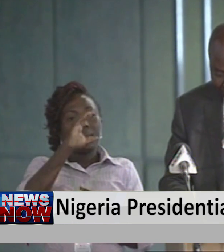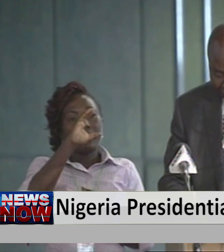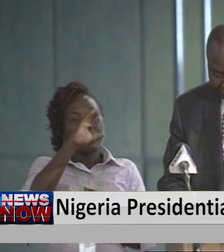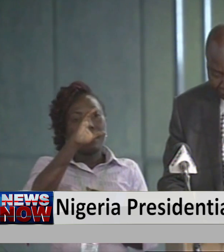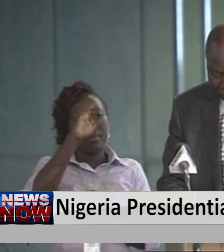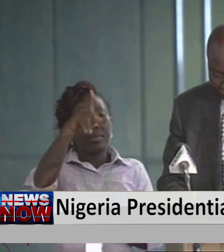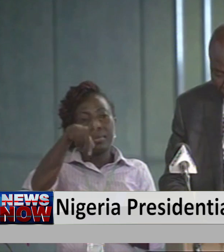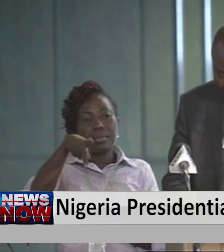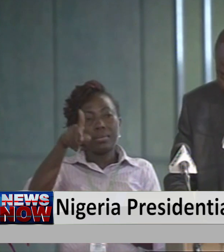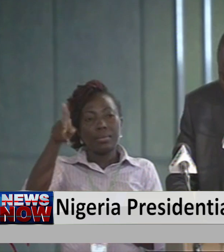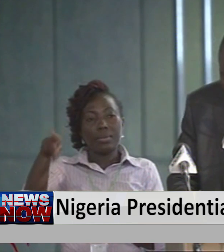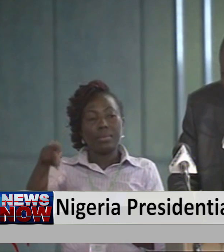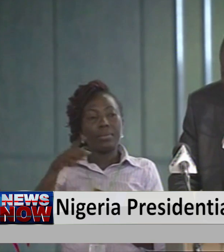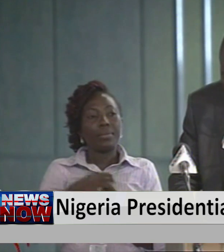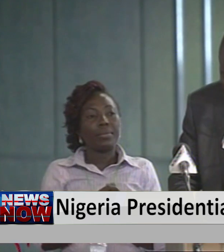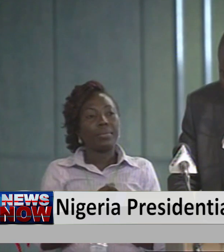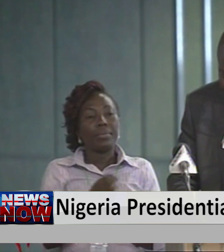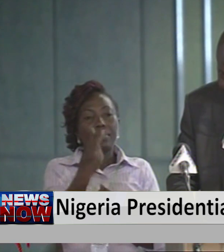CPP